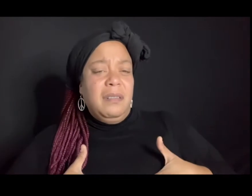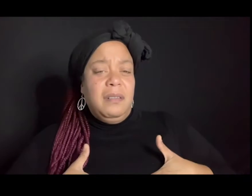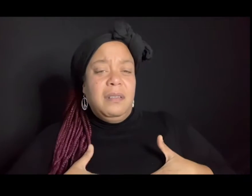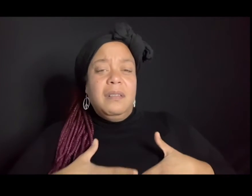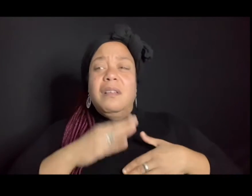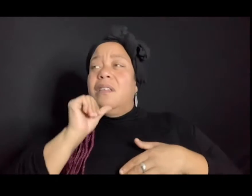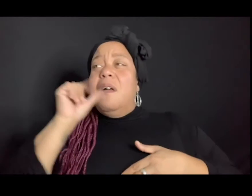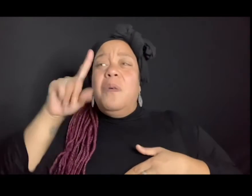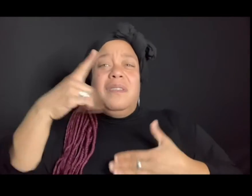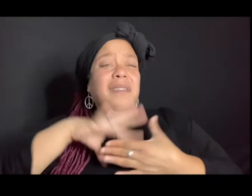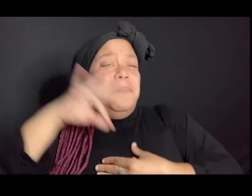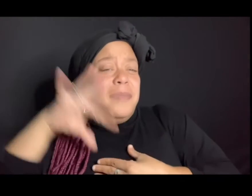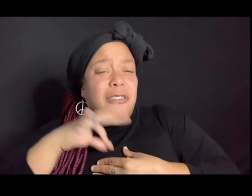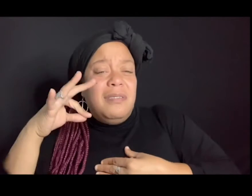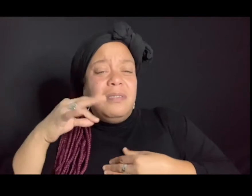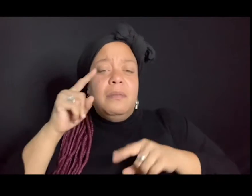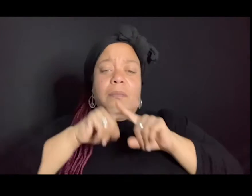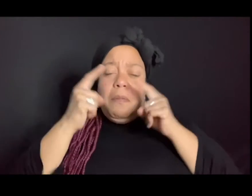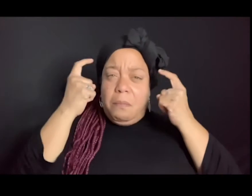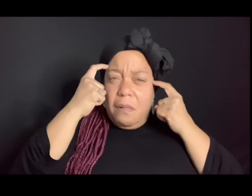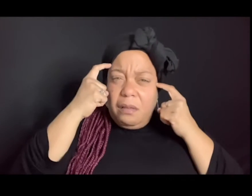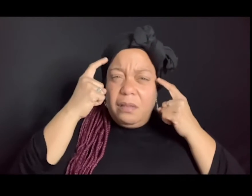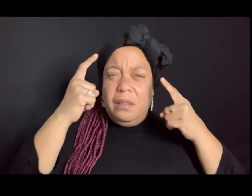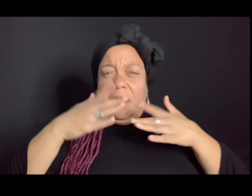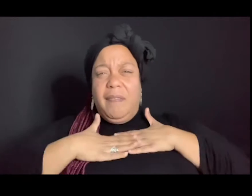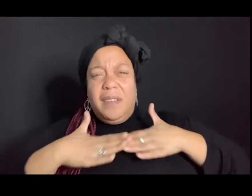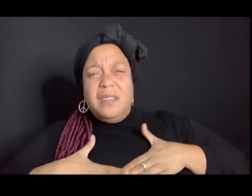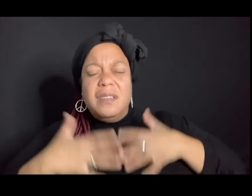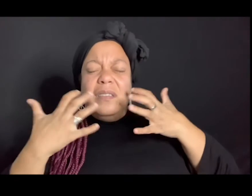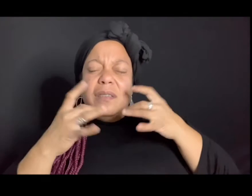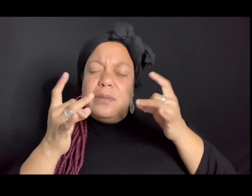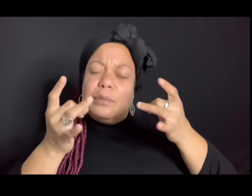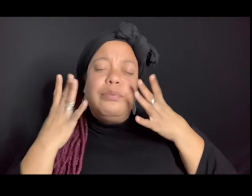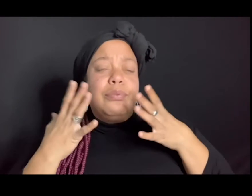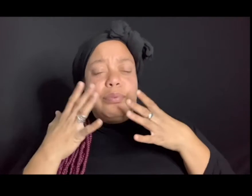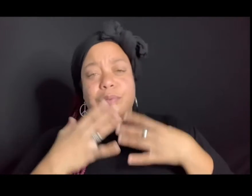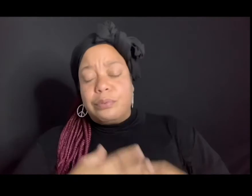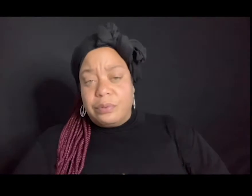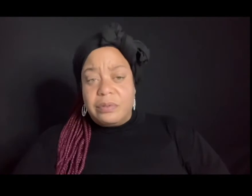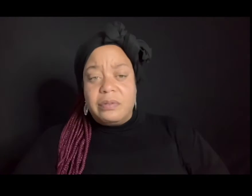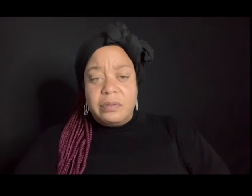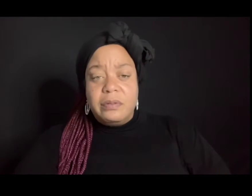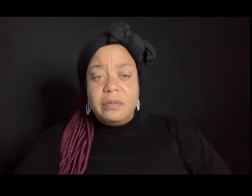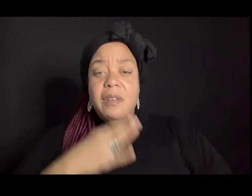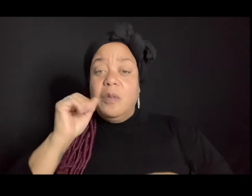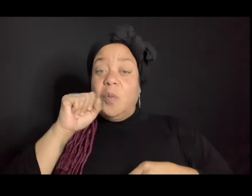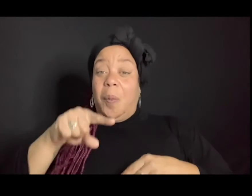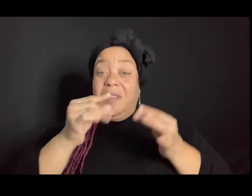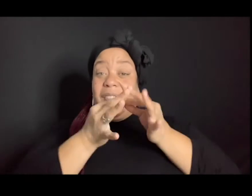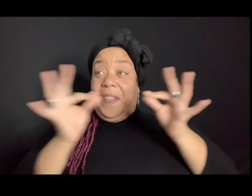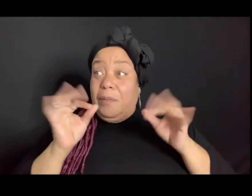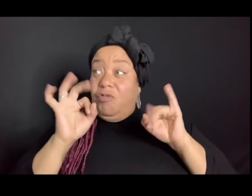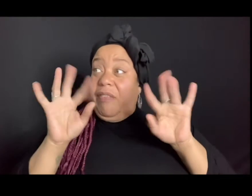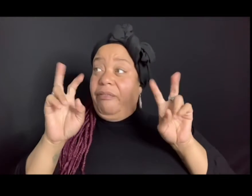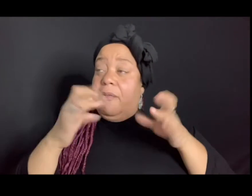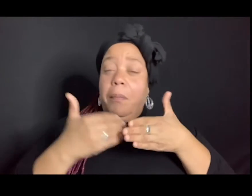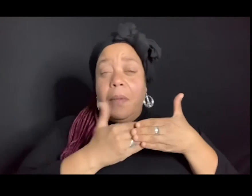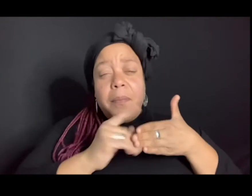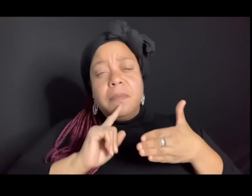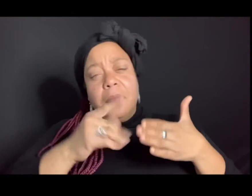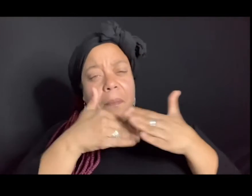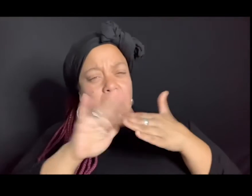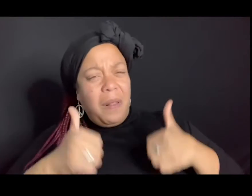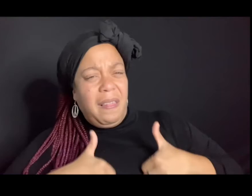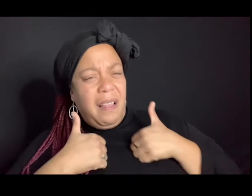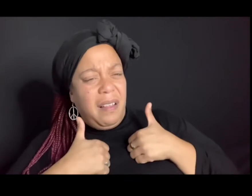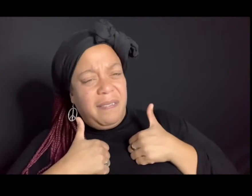not only to the spirit and the mind and physically, is drastic. And so this language of babies born